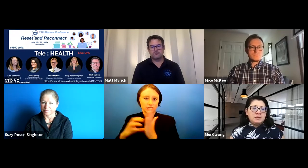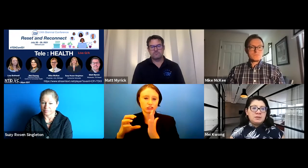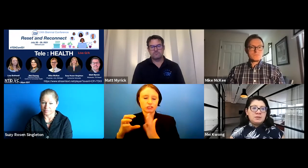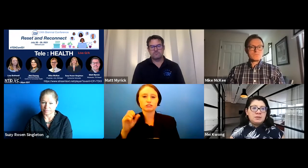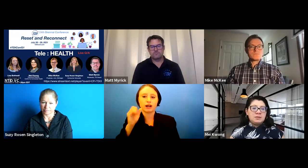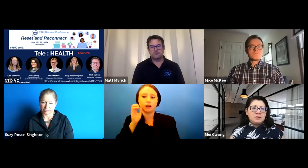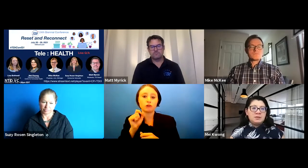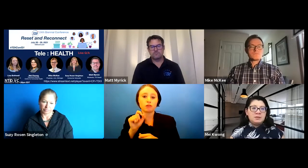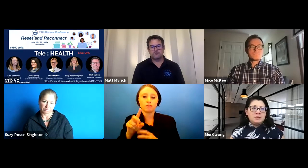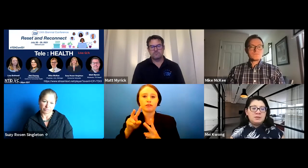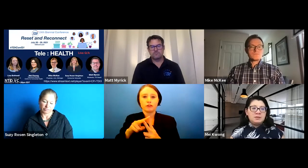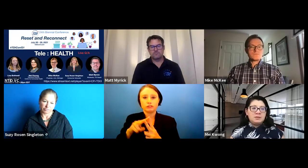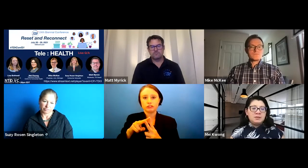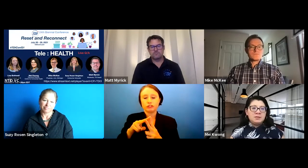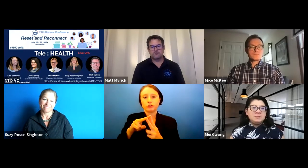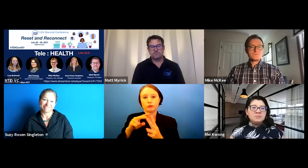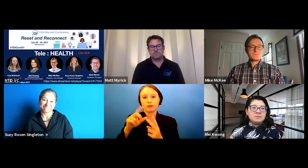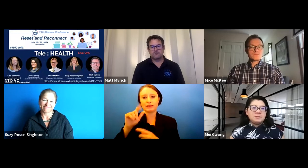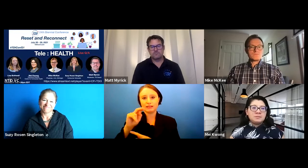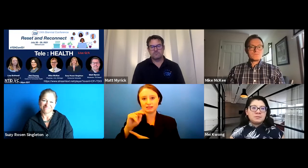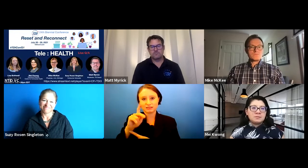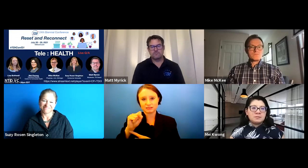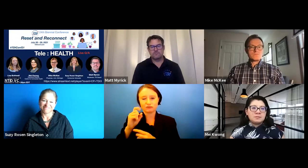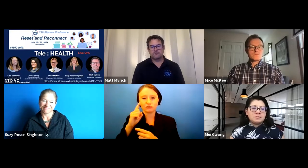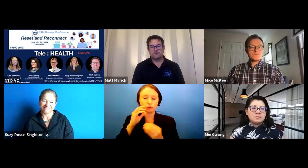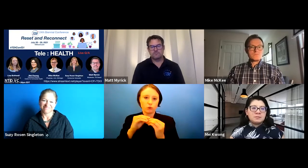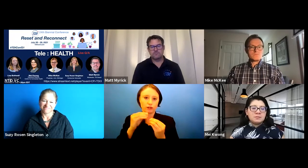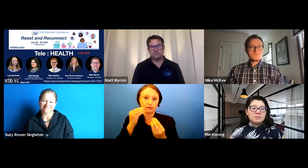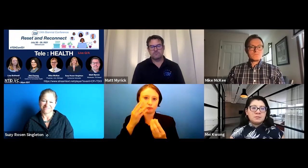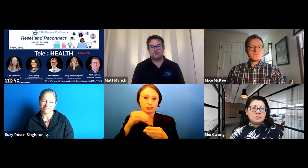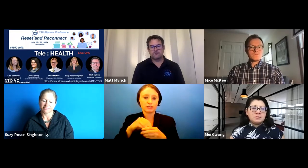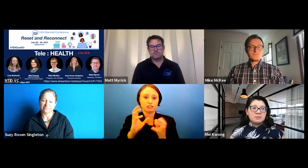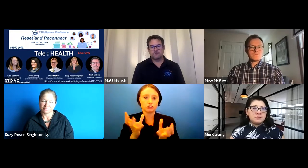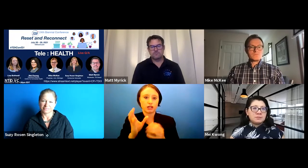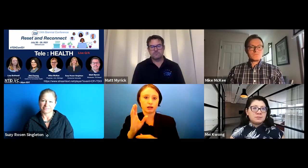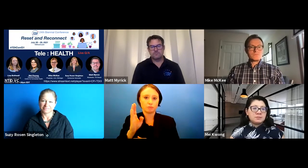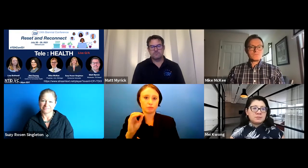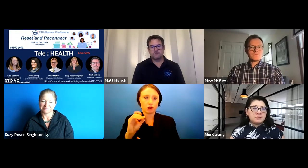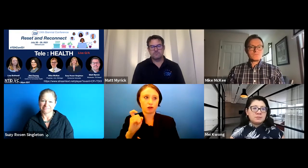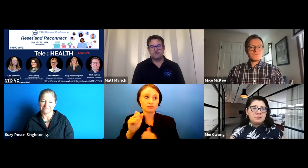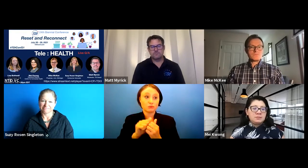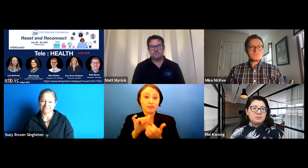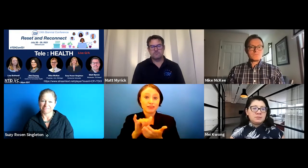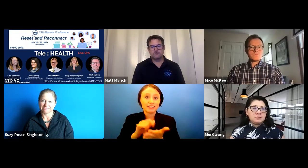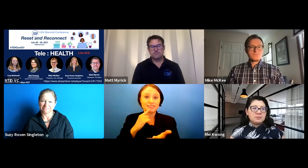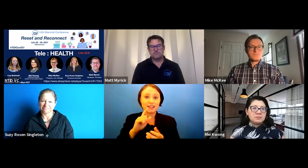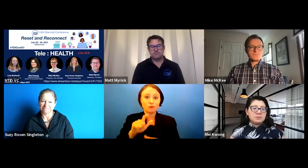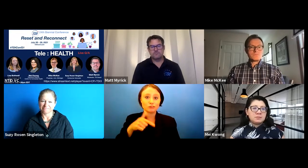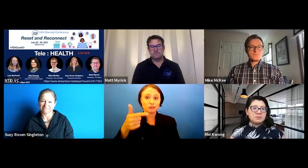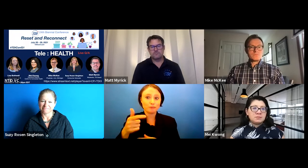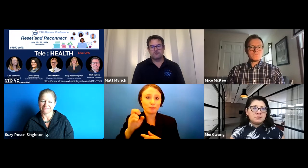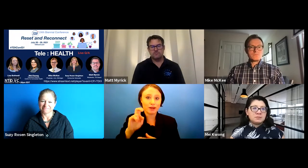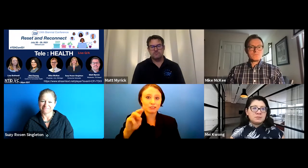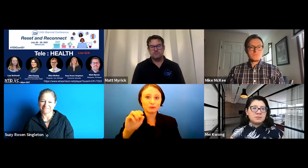The DOJ's Disability Rights Center. So I'll also include those two links for more information. I'll include that in the